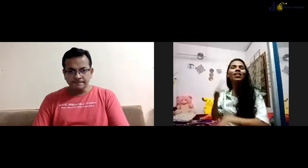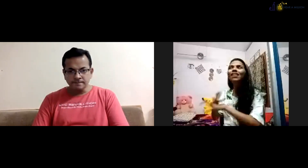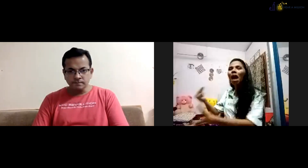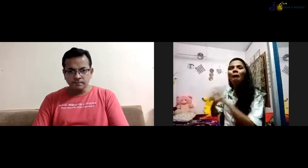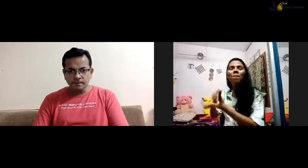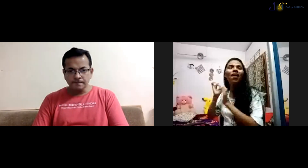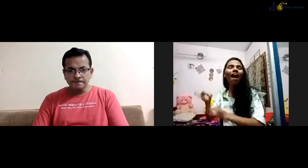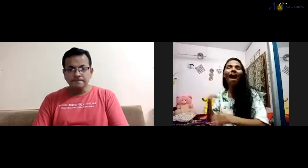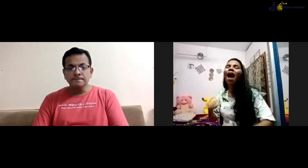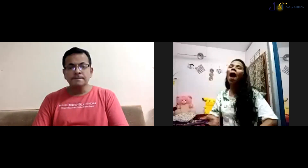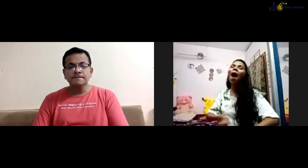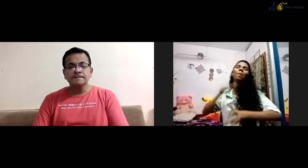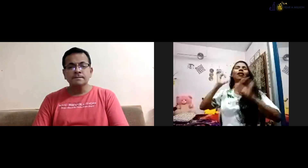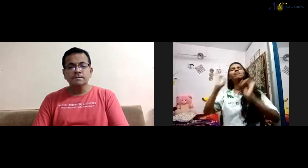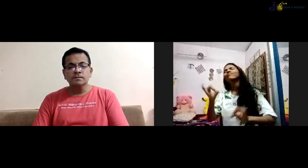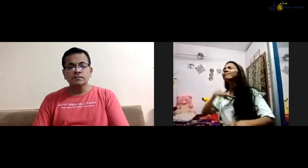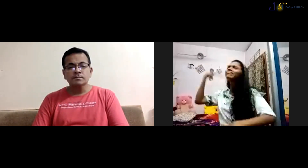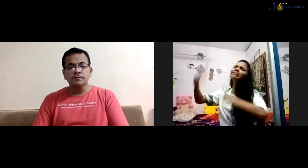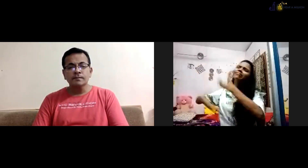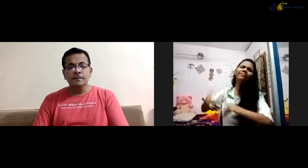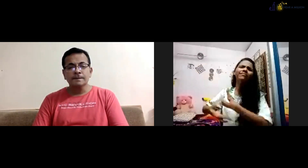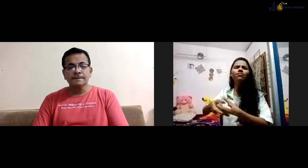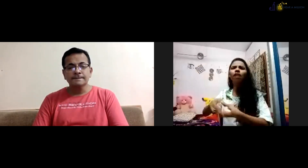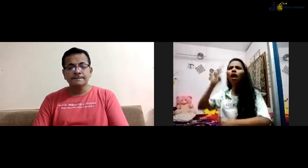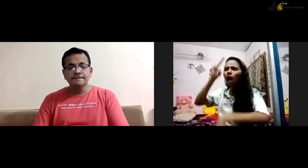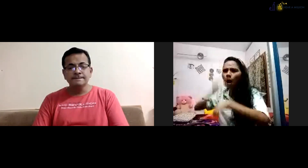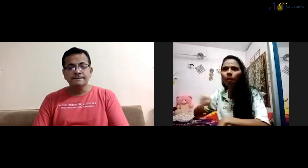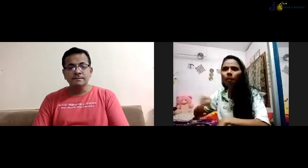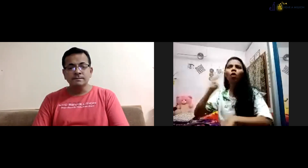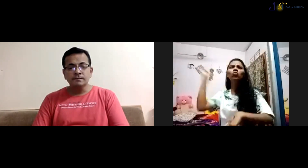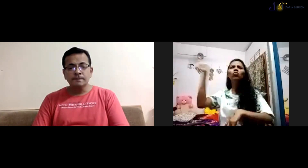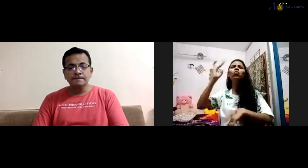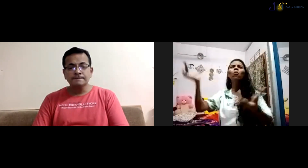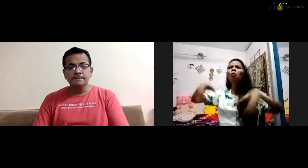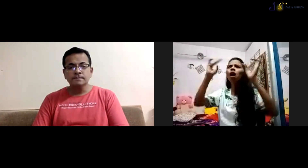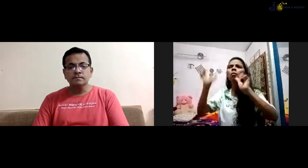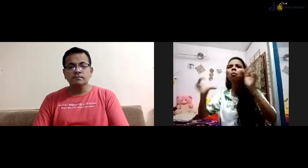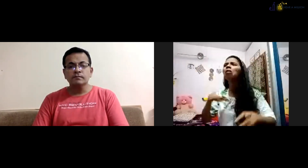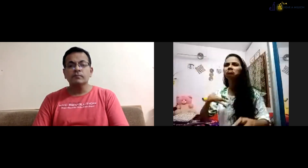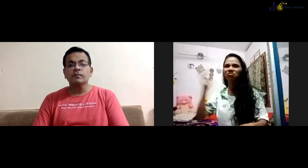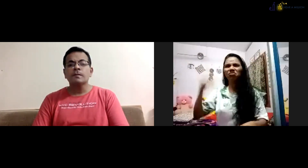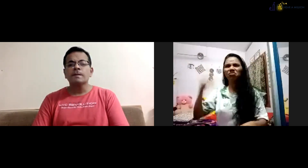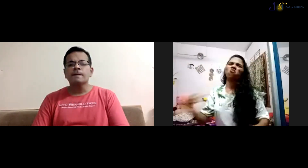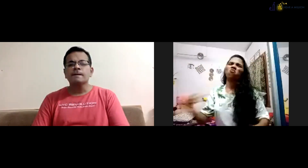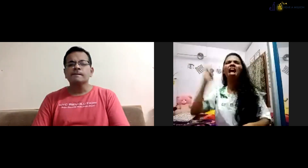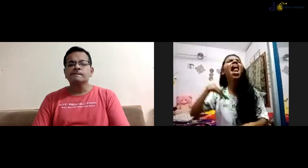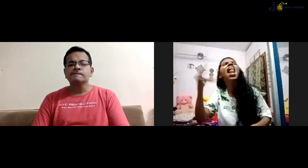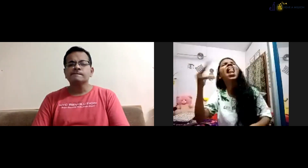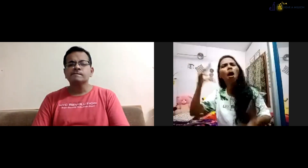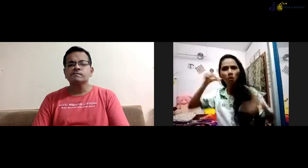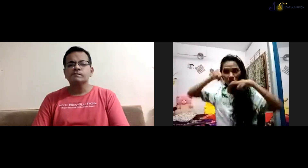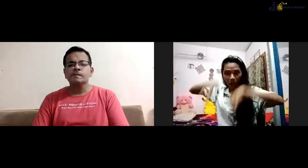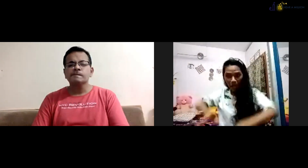slowly I feel so enjoyed over there. They were helping me. I felt good. So yeah, I